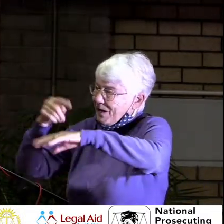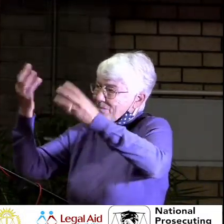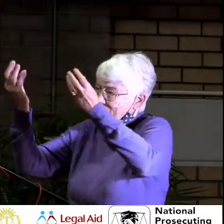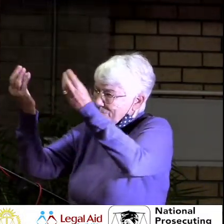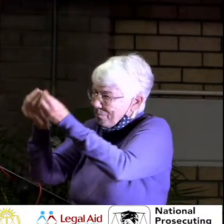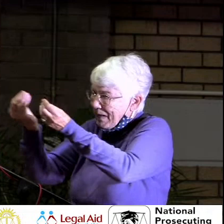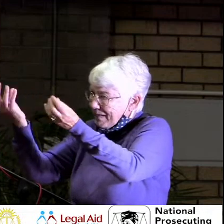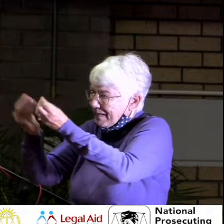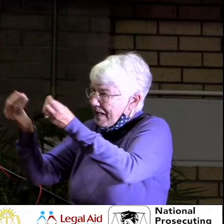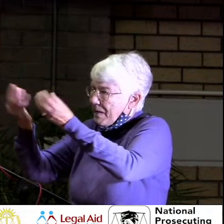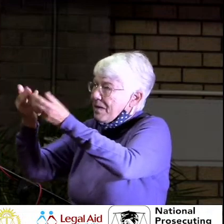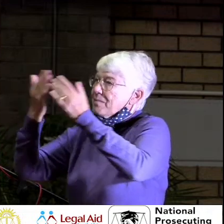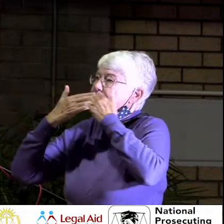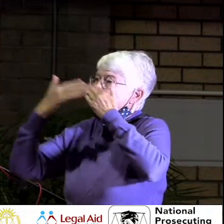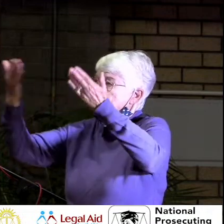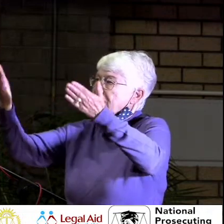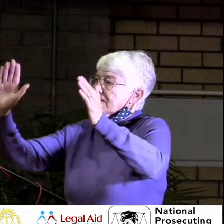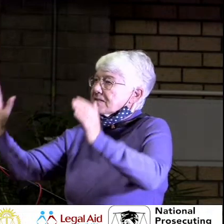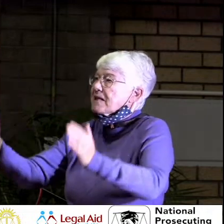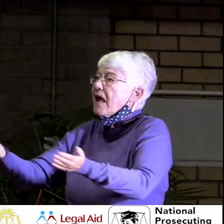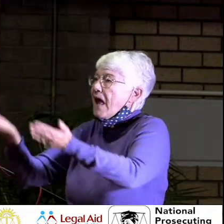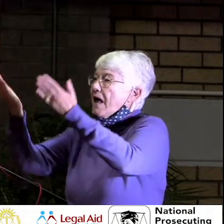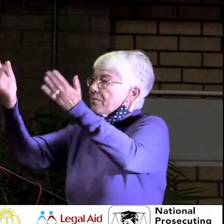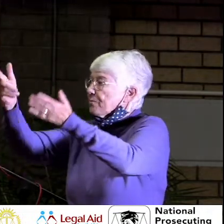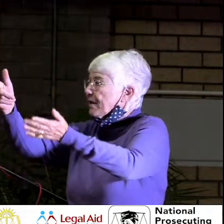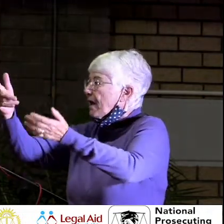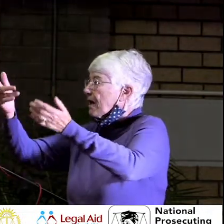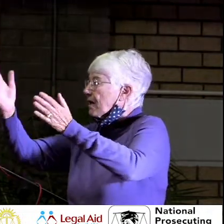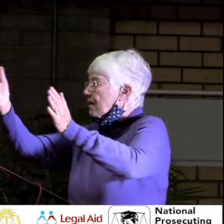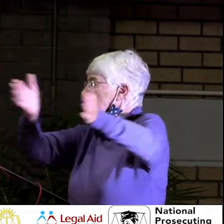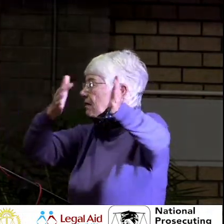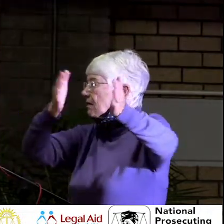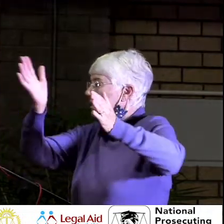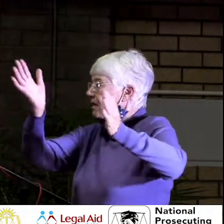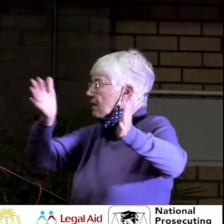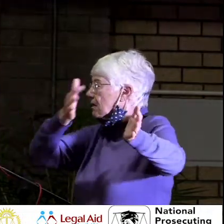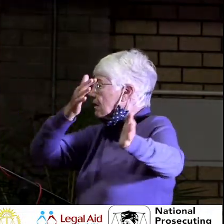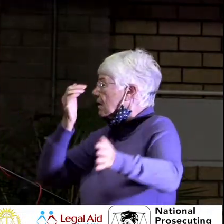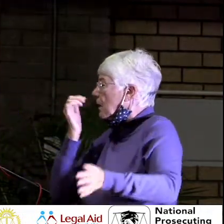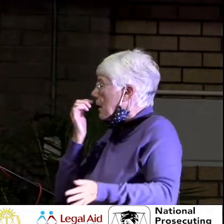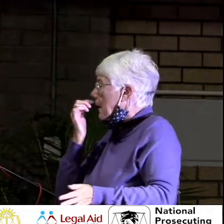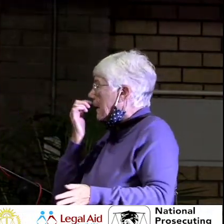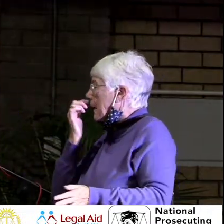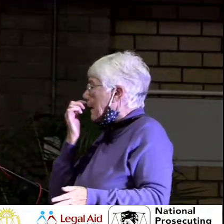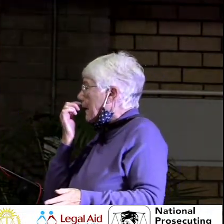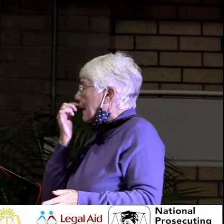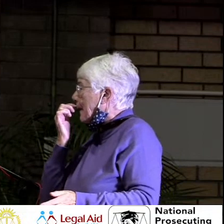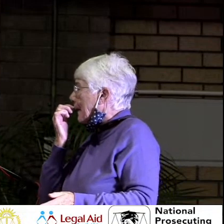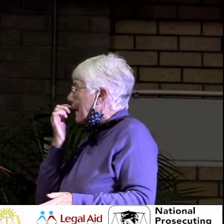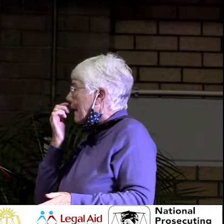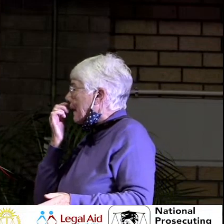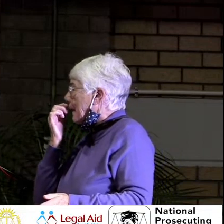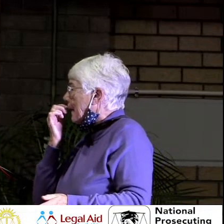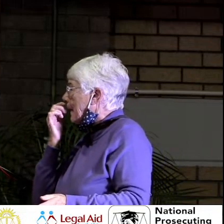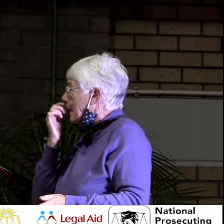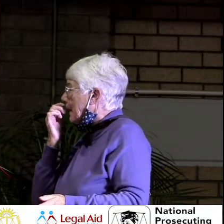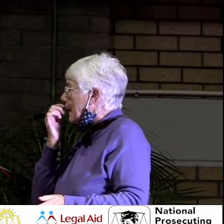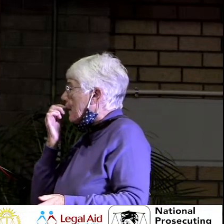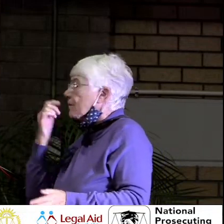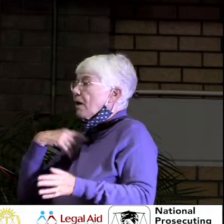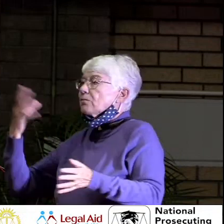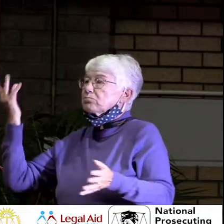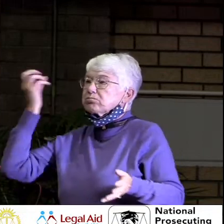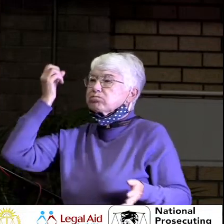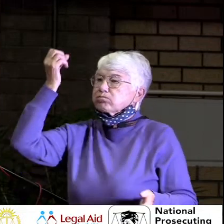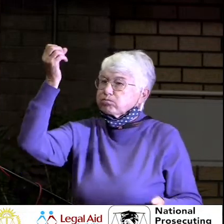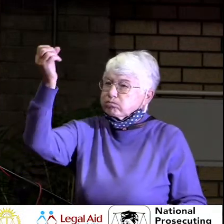sugar levels, that we wrap up because I think we have shared a lot of information